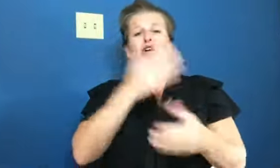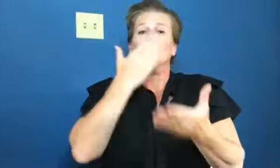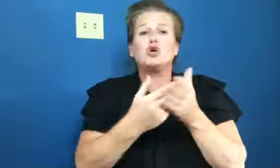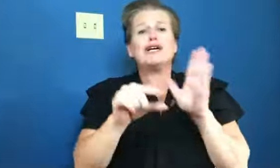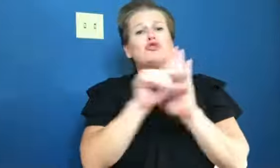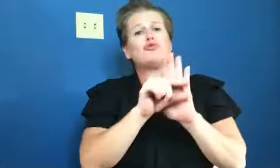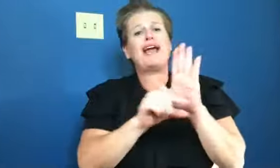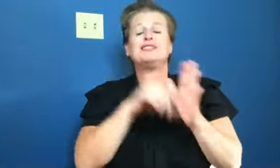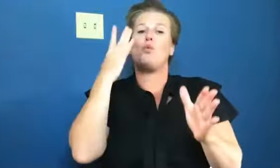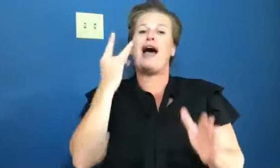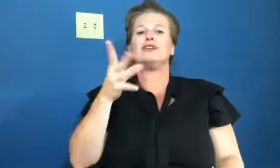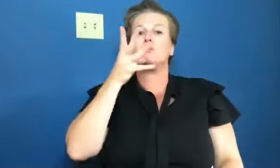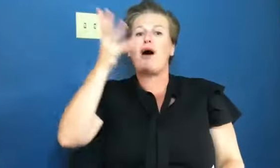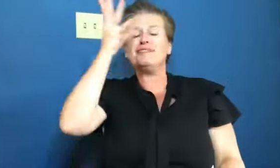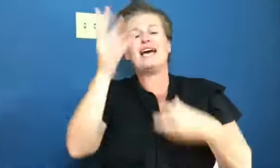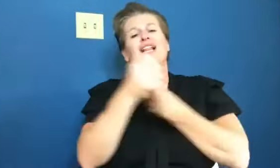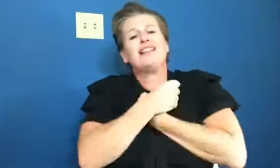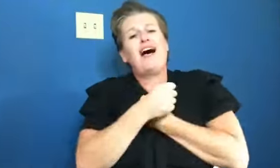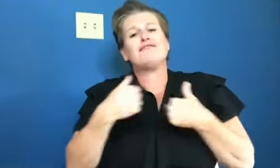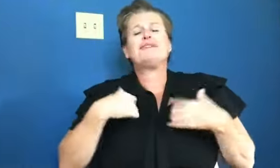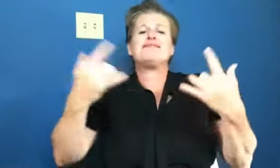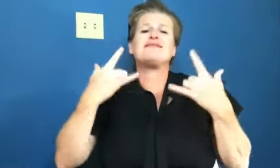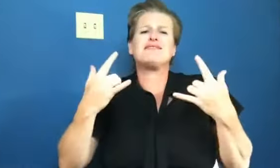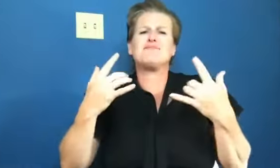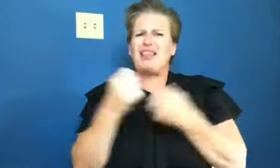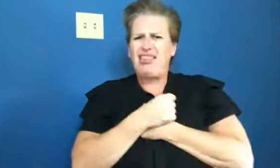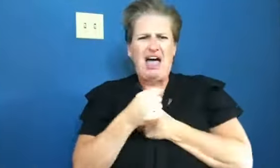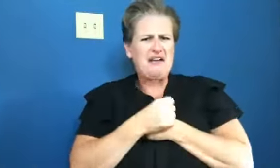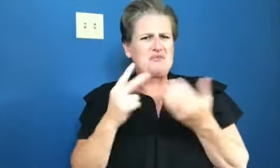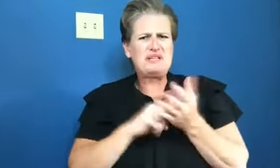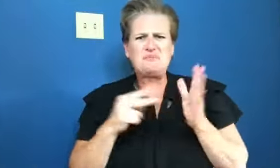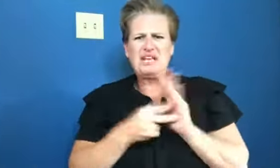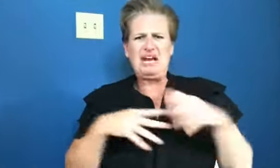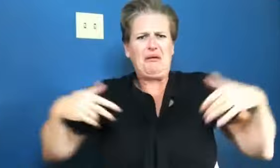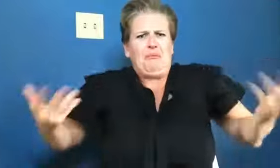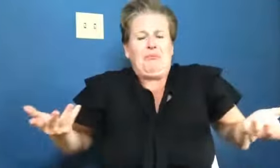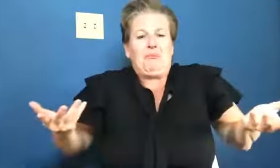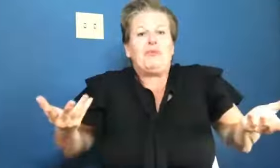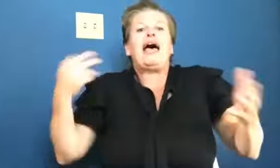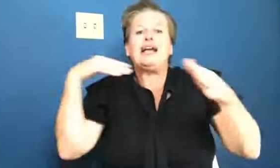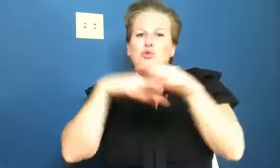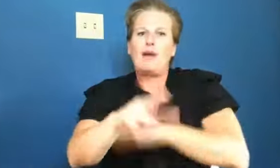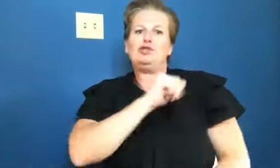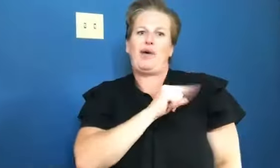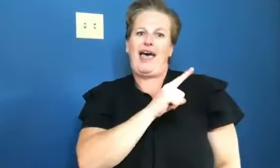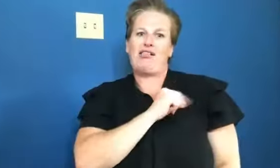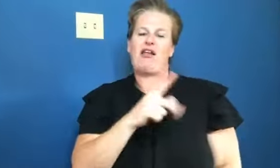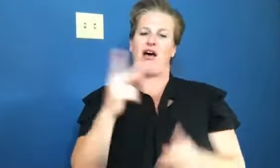affection, attention, and love. But I didn't know what love was until I came into the rooms of Al-Anon. And so basically at